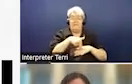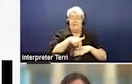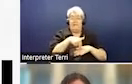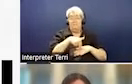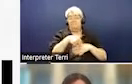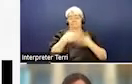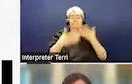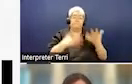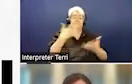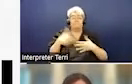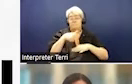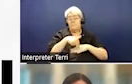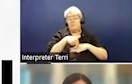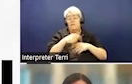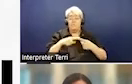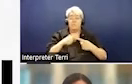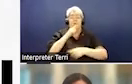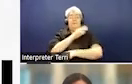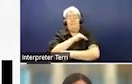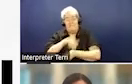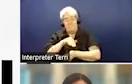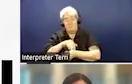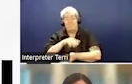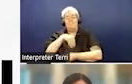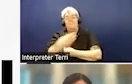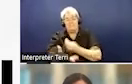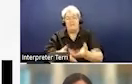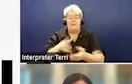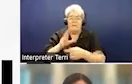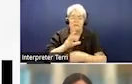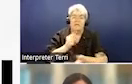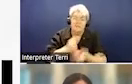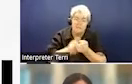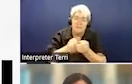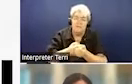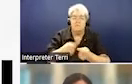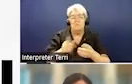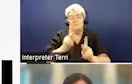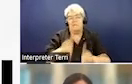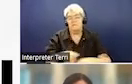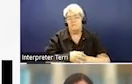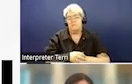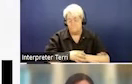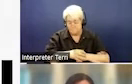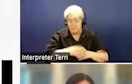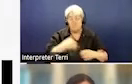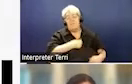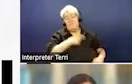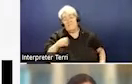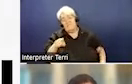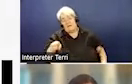while the clinician is providing some clinical benefit to the patient. So do we need that?